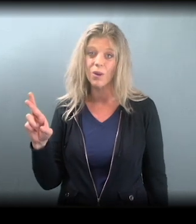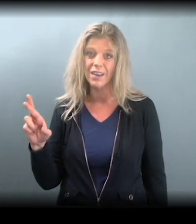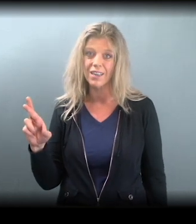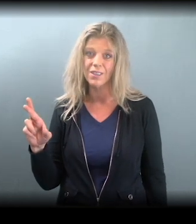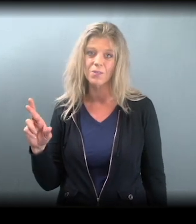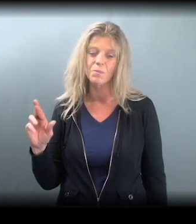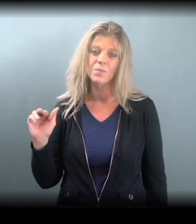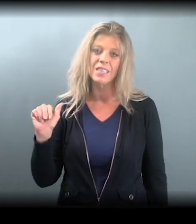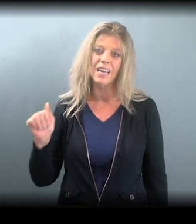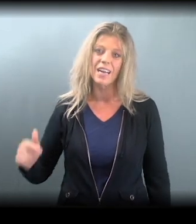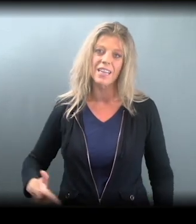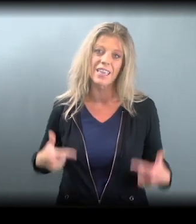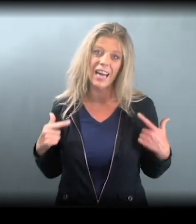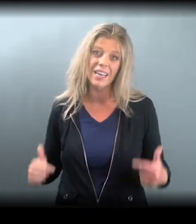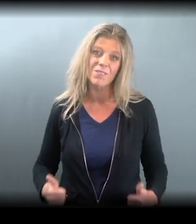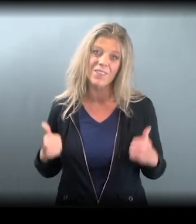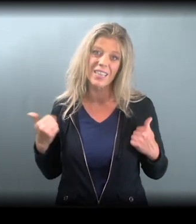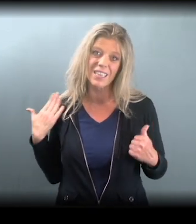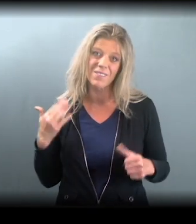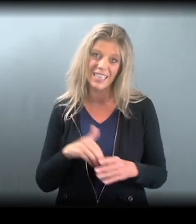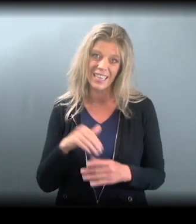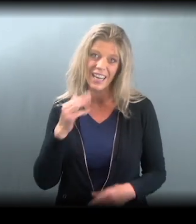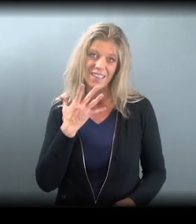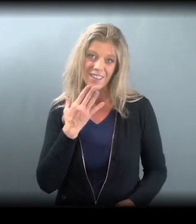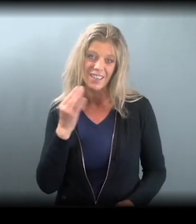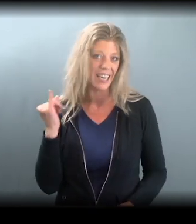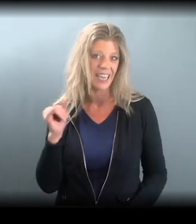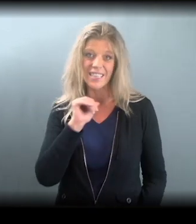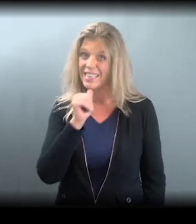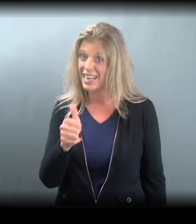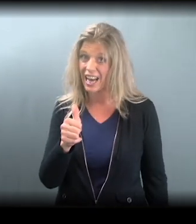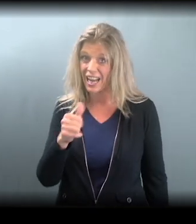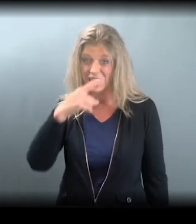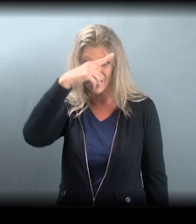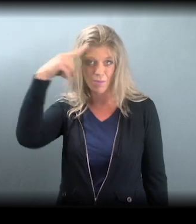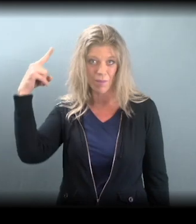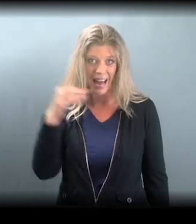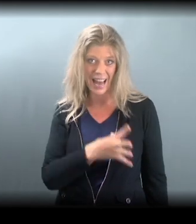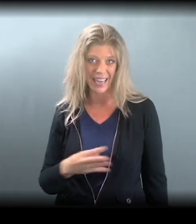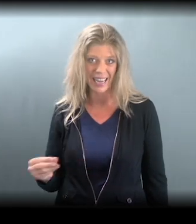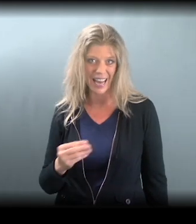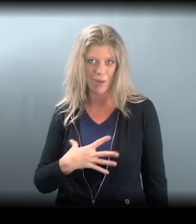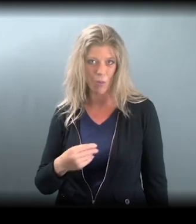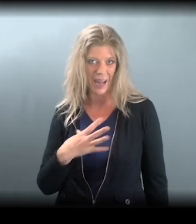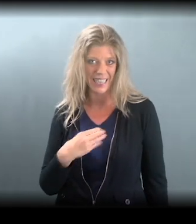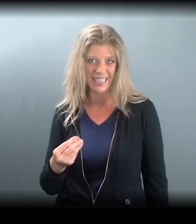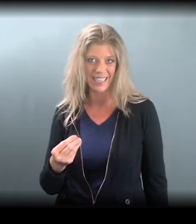Or, a life lived in color is not black and white.